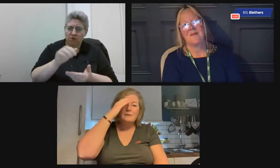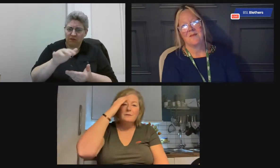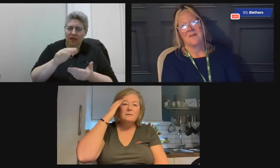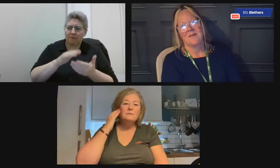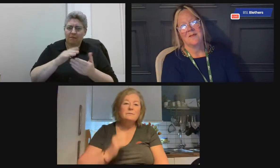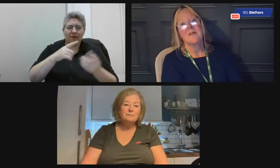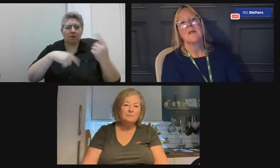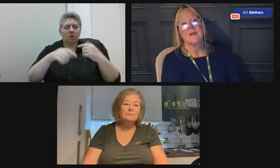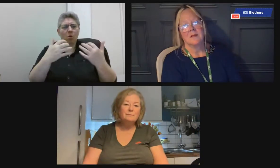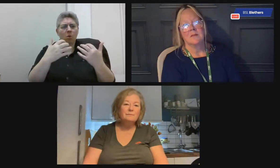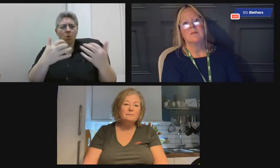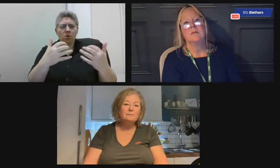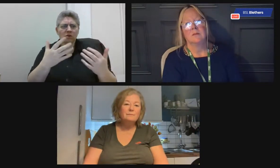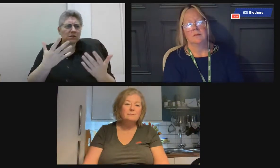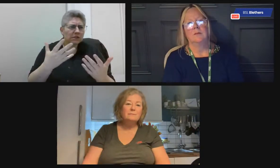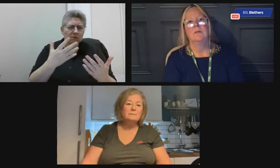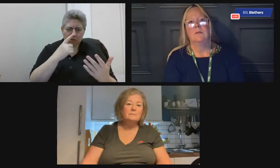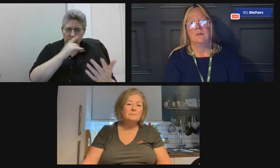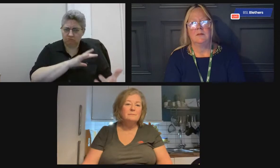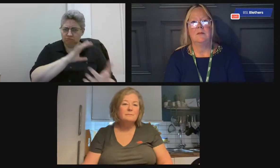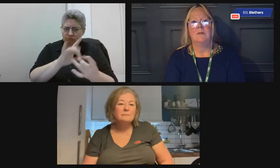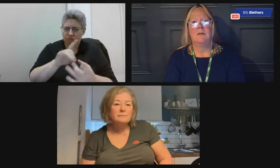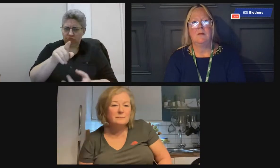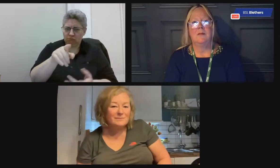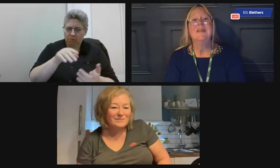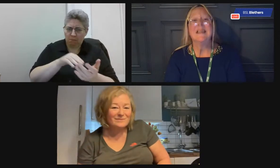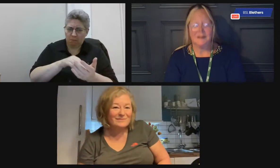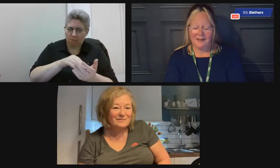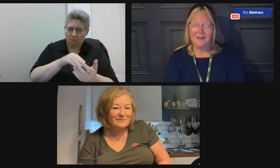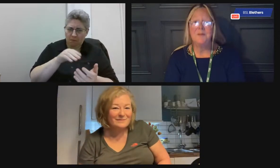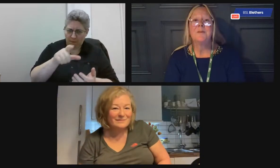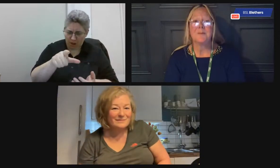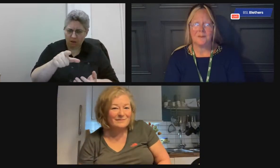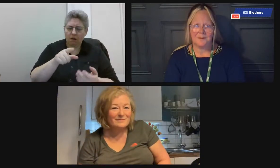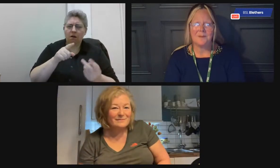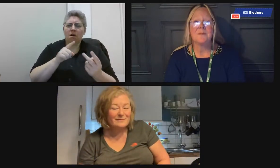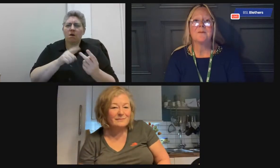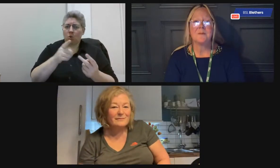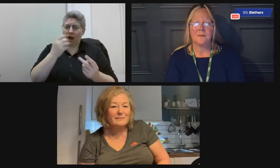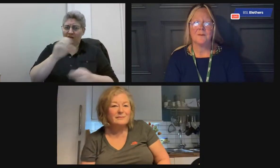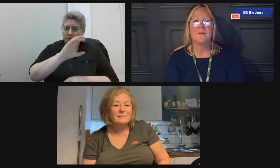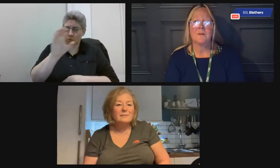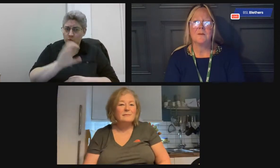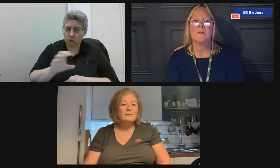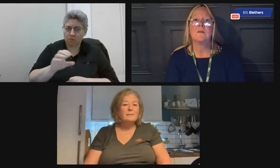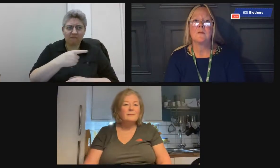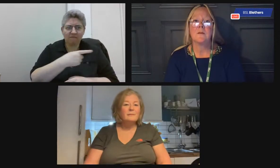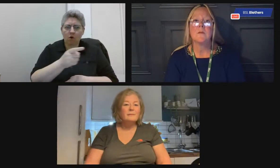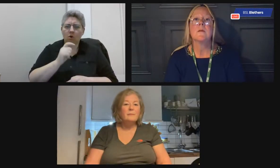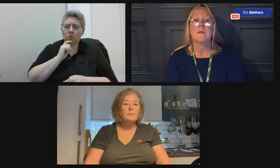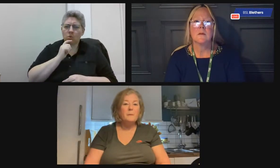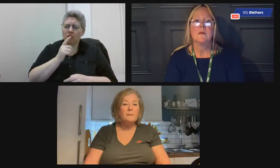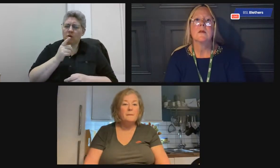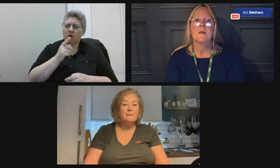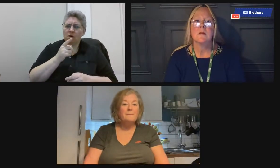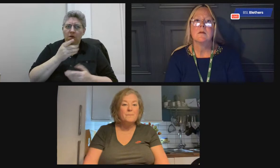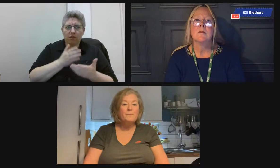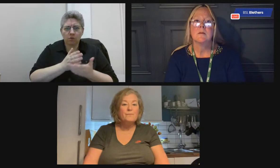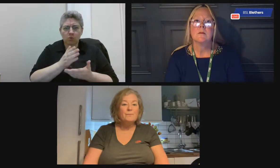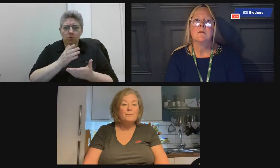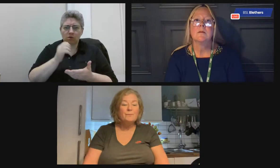longer. But just to summarize, there is support there. If our audience are looking for support, they should contact you at